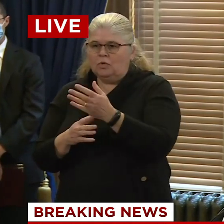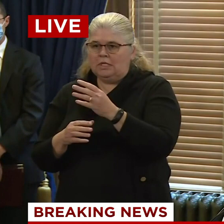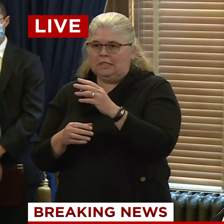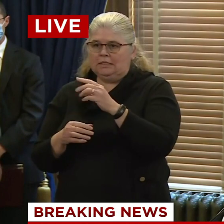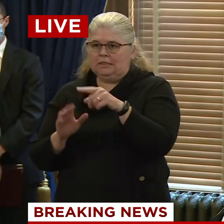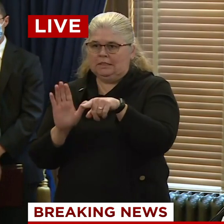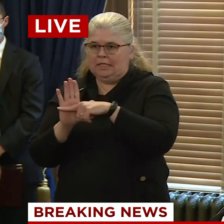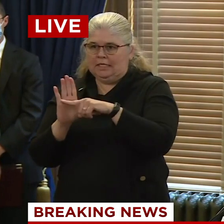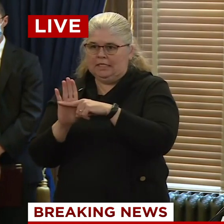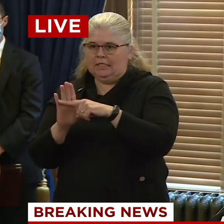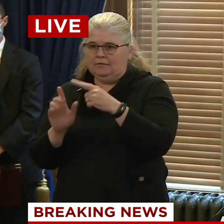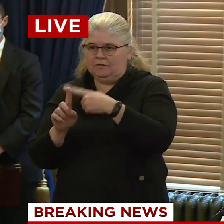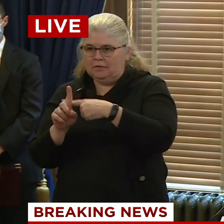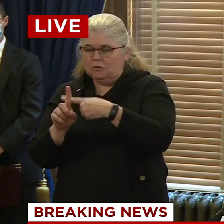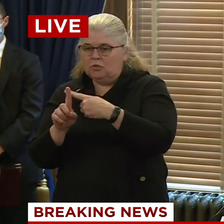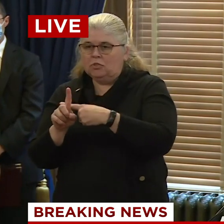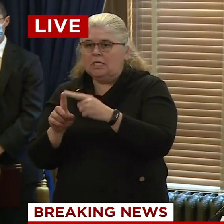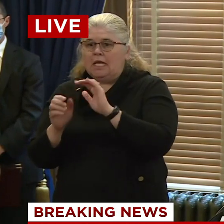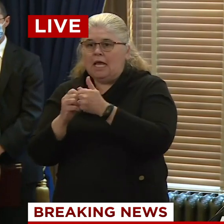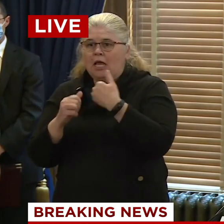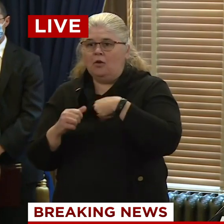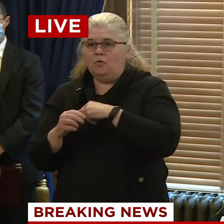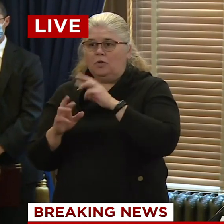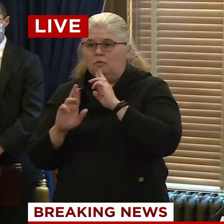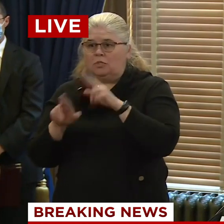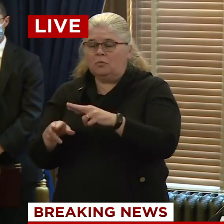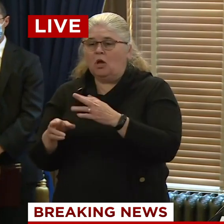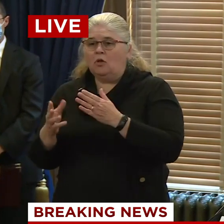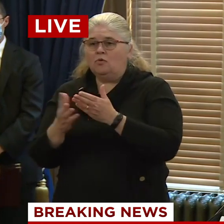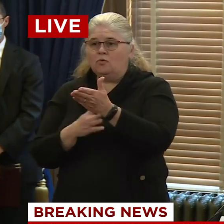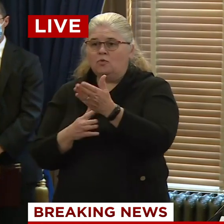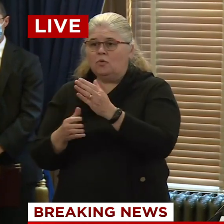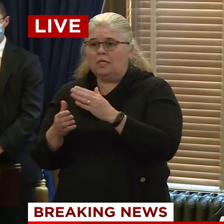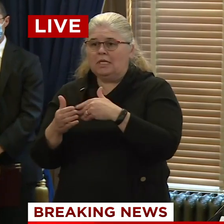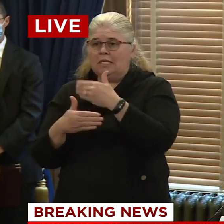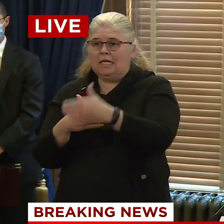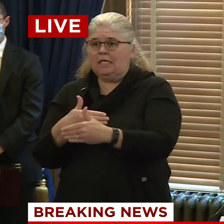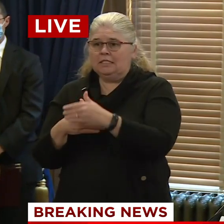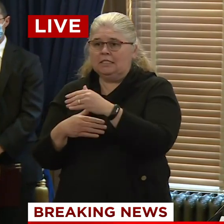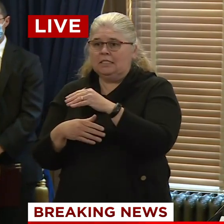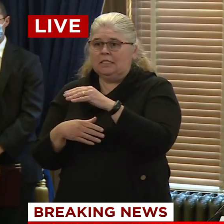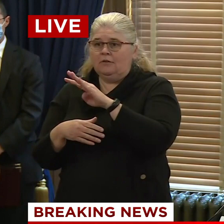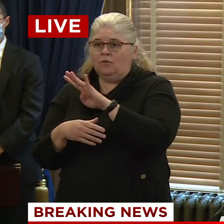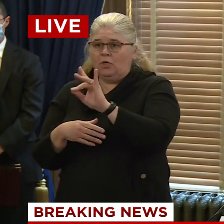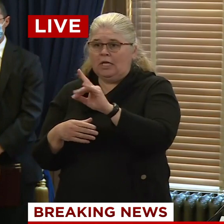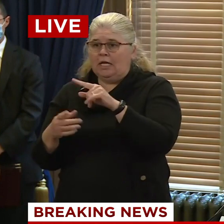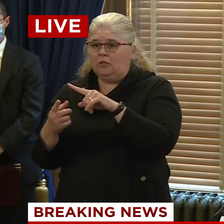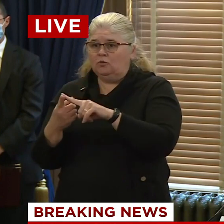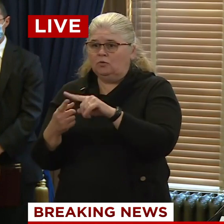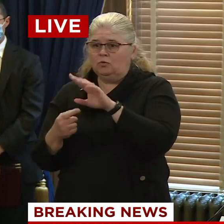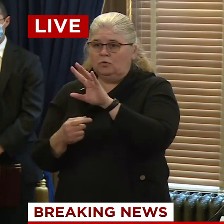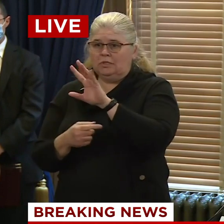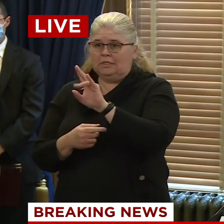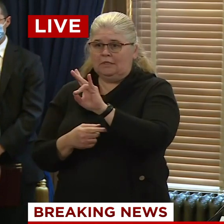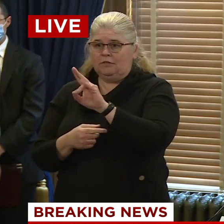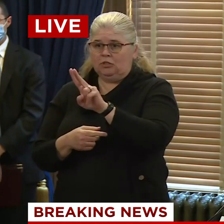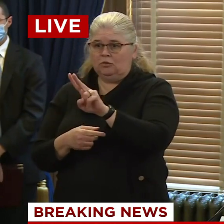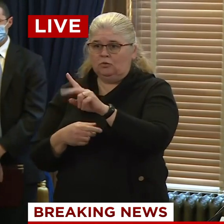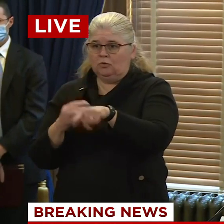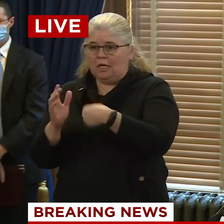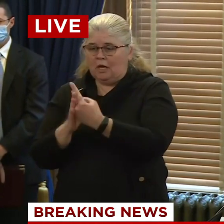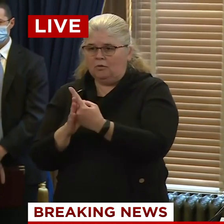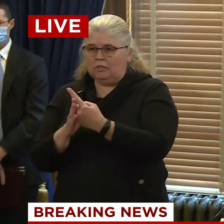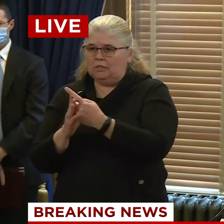sub-zero temperatures. How we respond over the next 48 to 72 hours is critical. With me